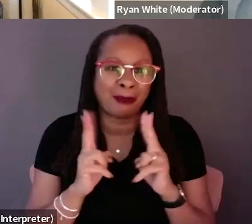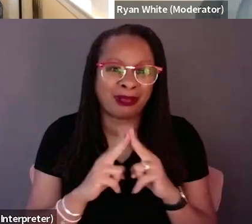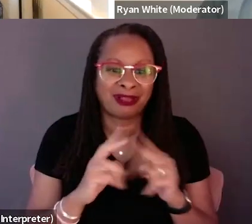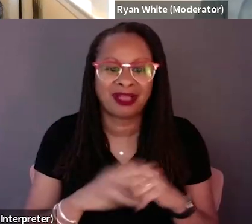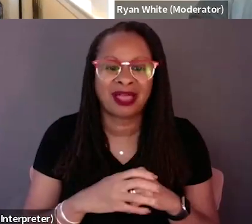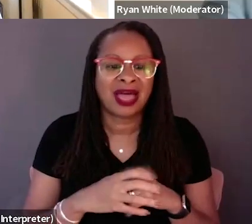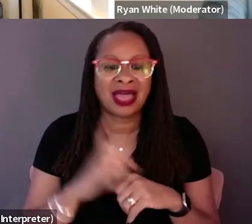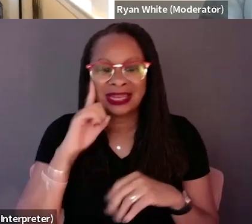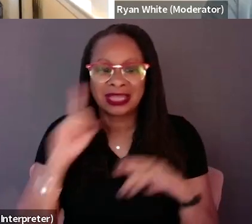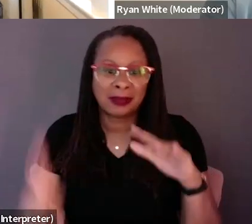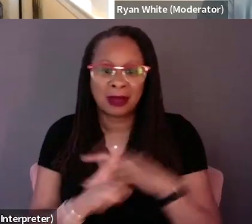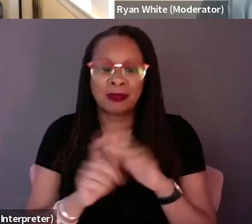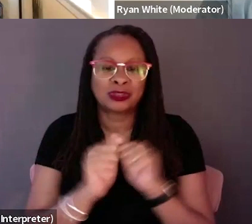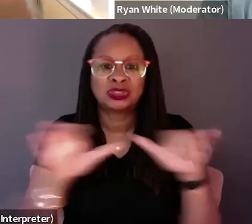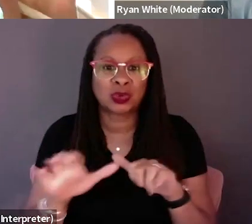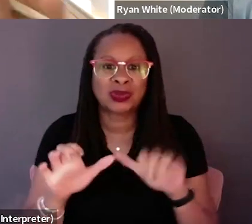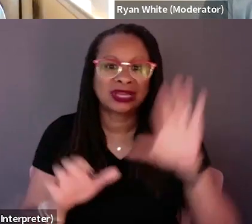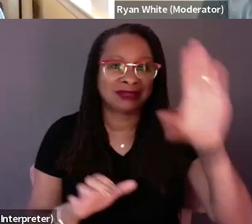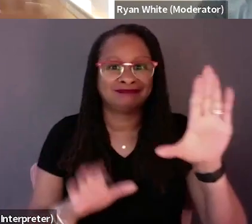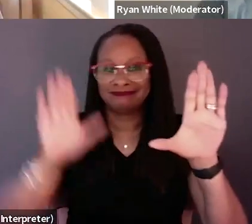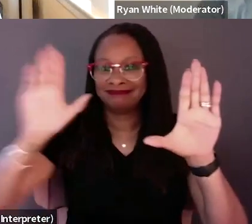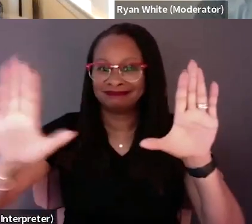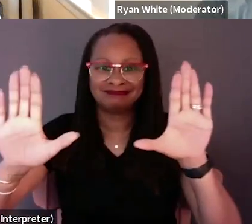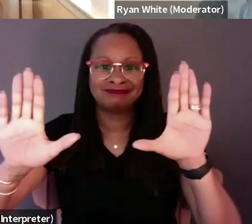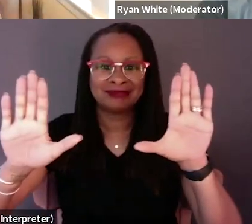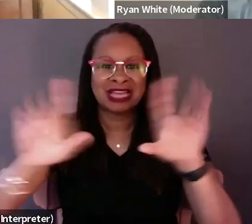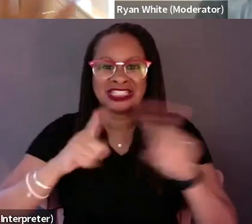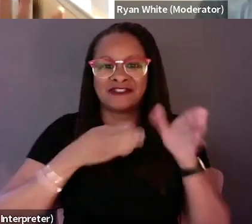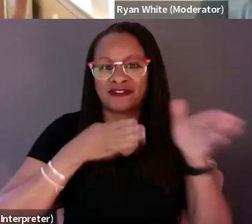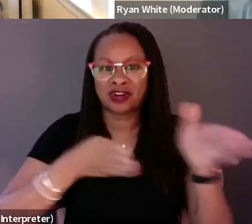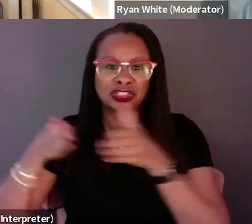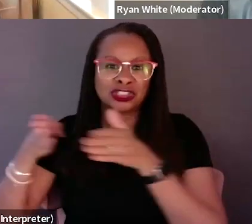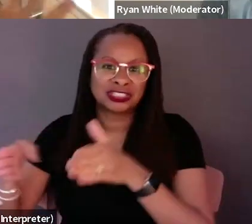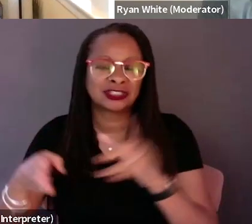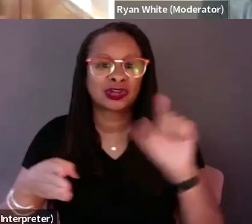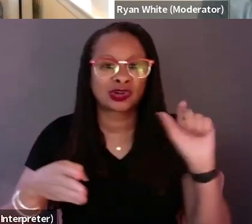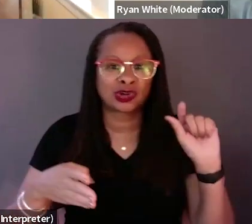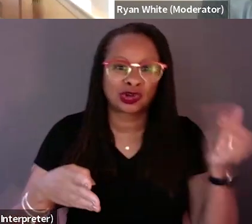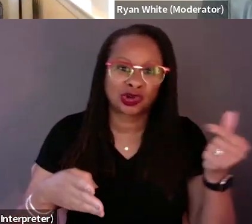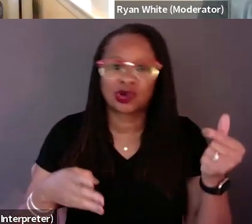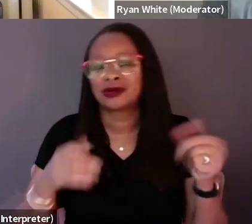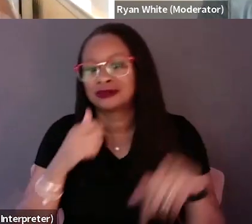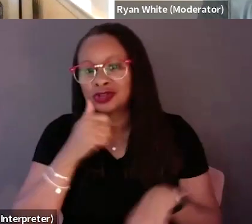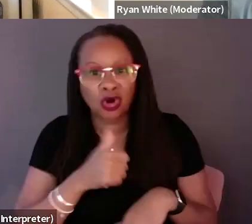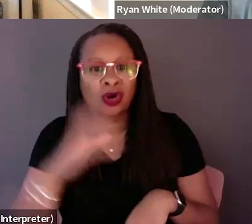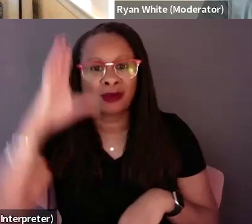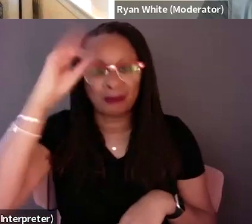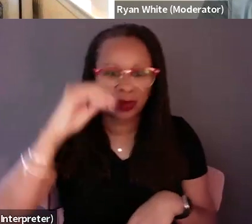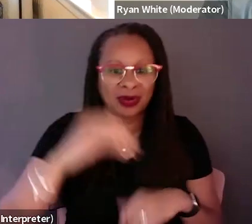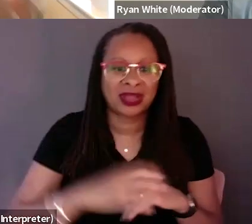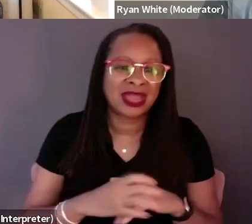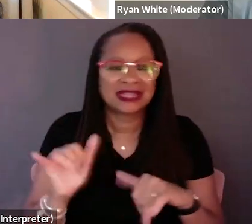there, and he came up with the thought of doing the split screens where you saw the different versions, in pink and blue of the